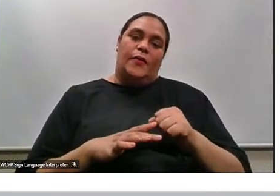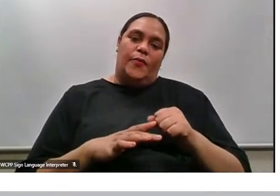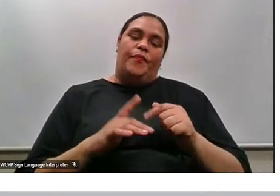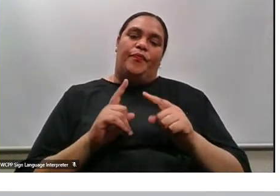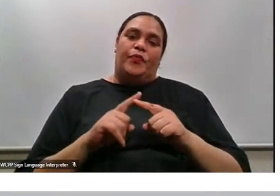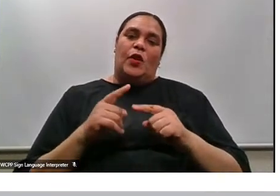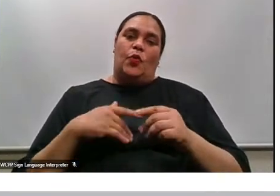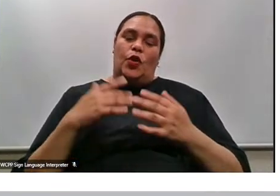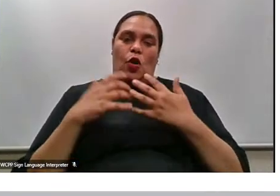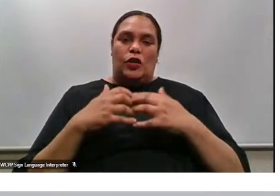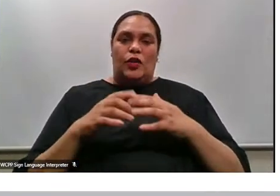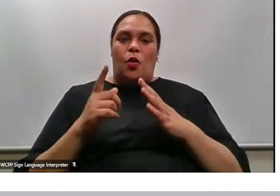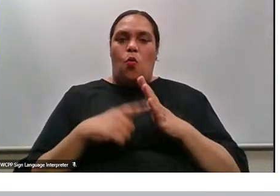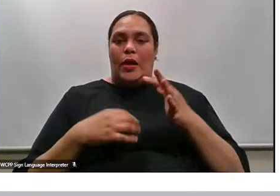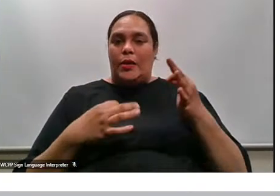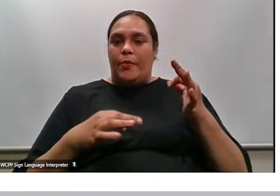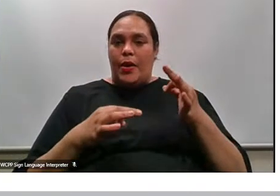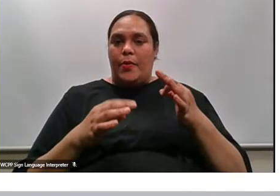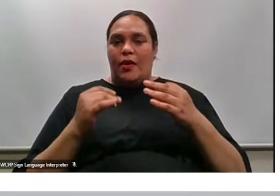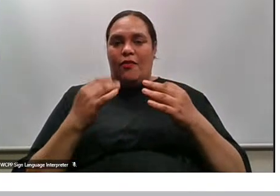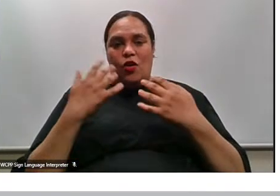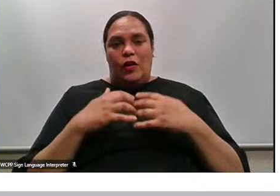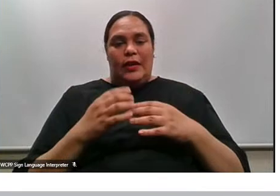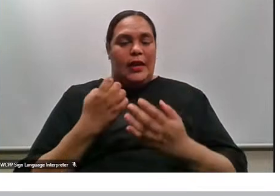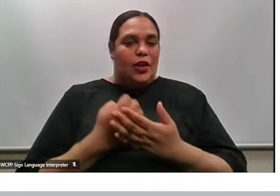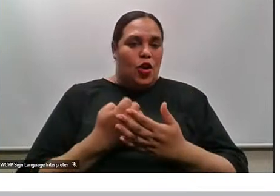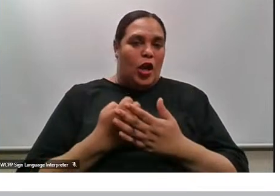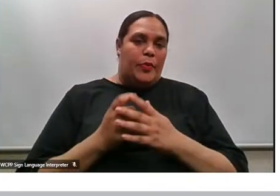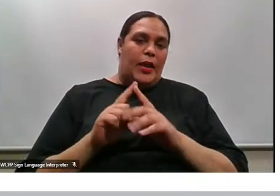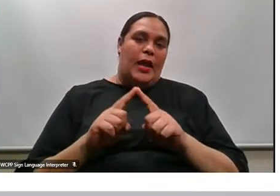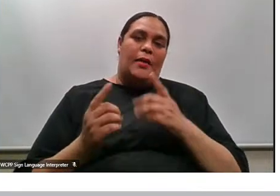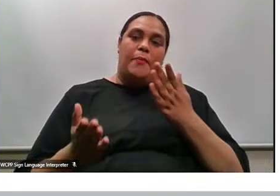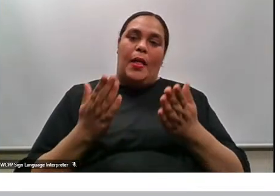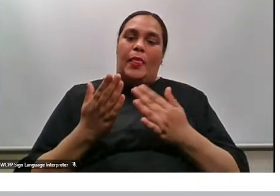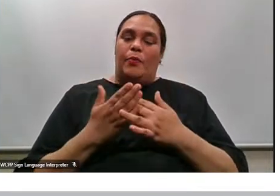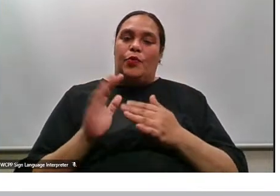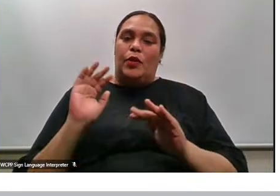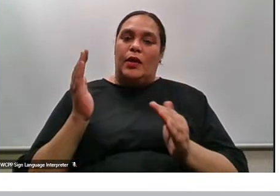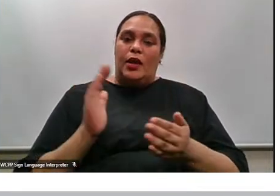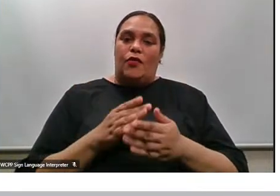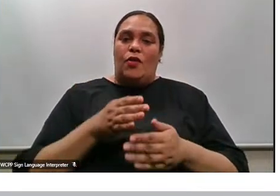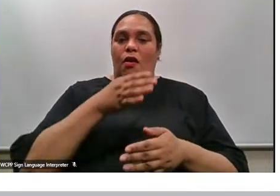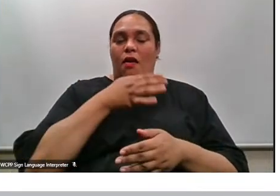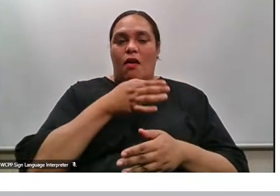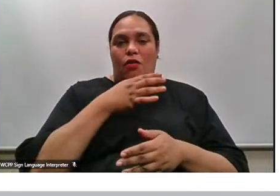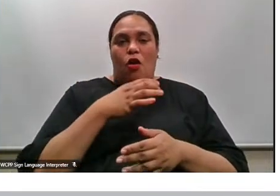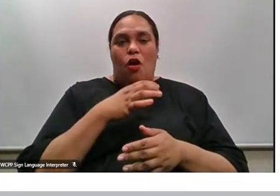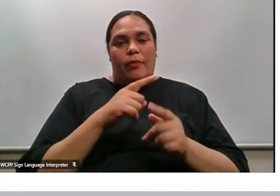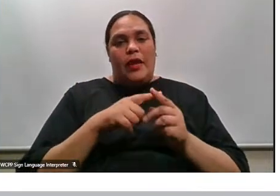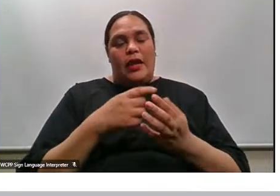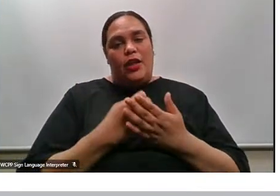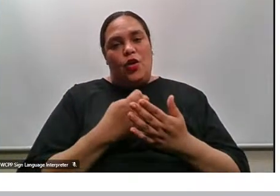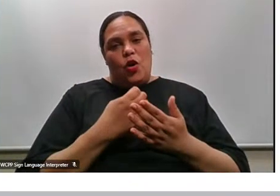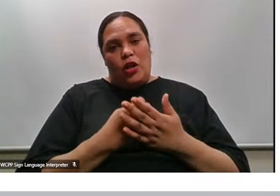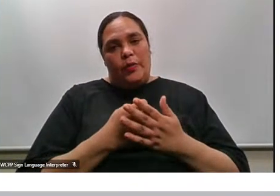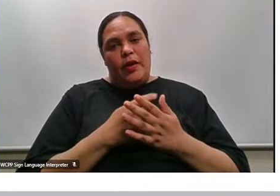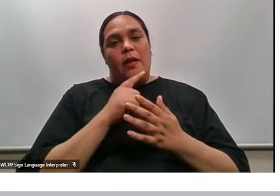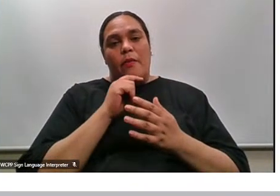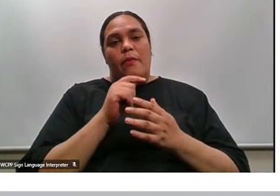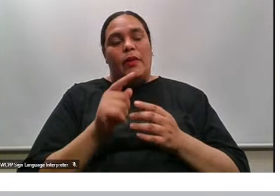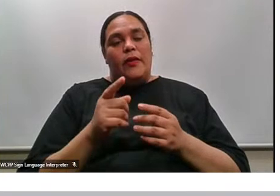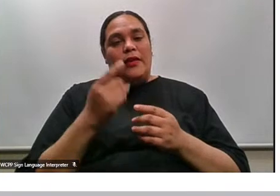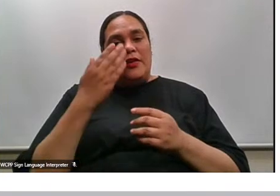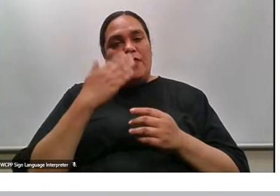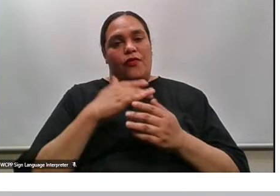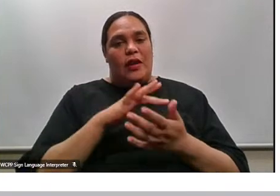we consider the white paper, if we consider the economy and the balance between the reduction of alcohol harms and the economy, it is front and